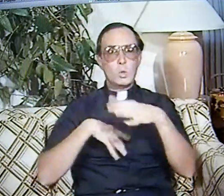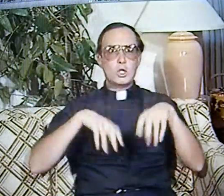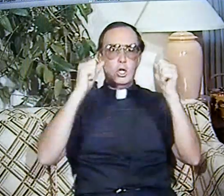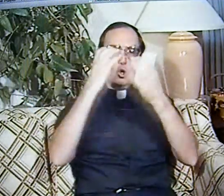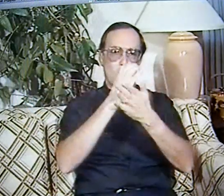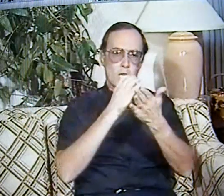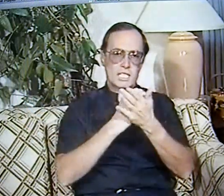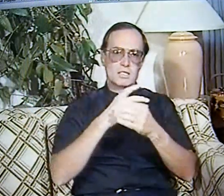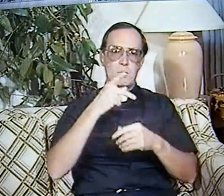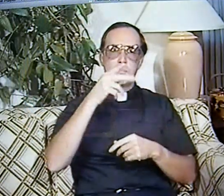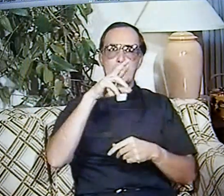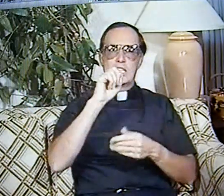So we discussed it.